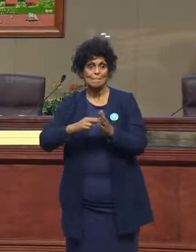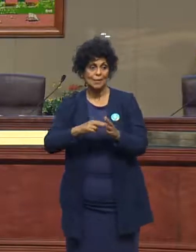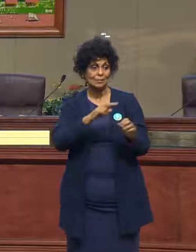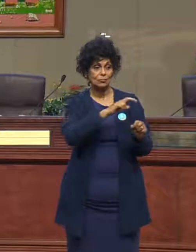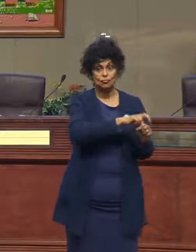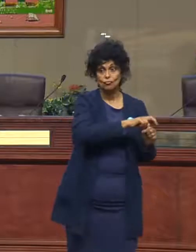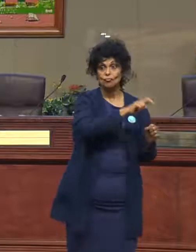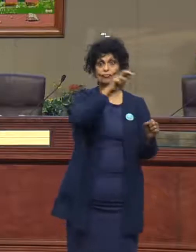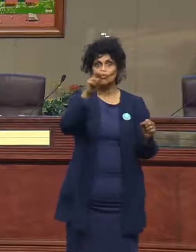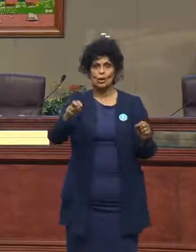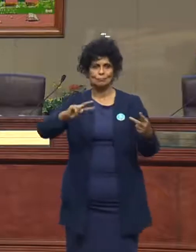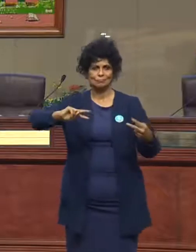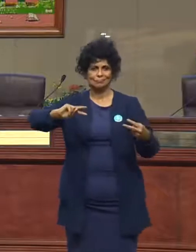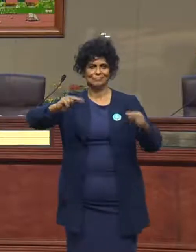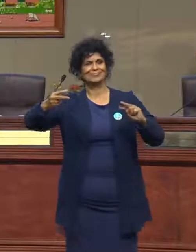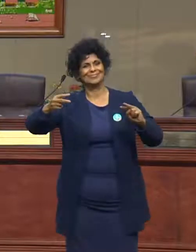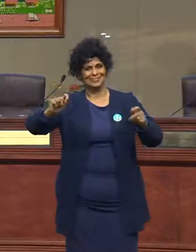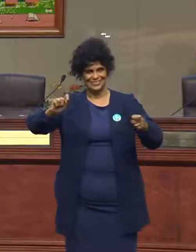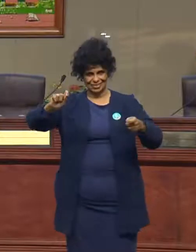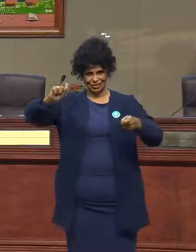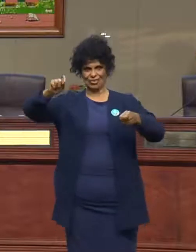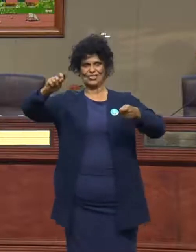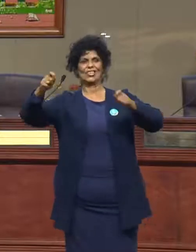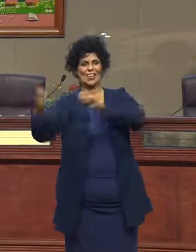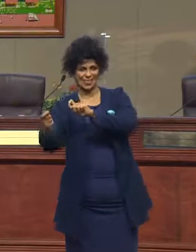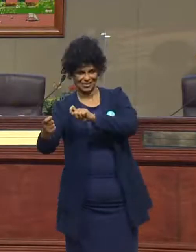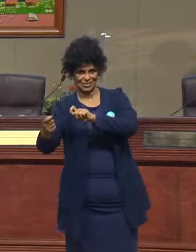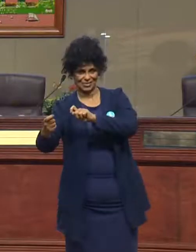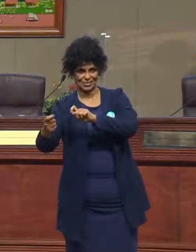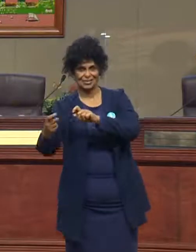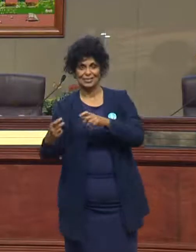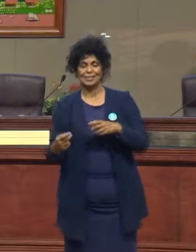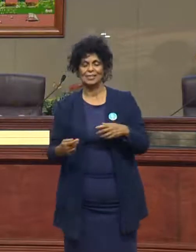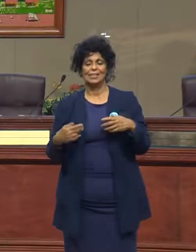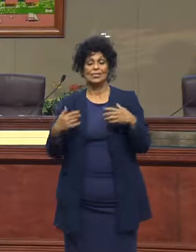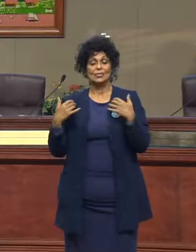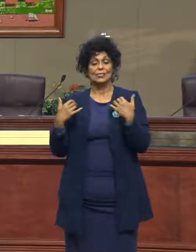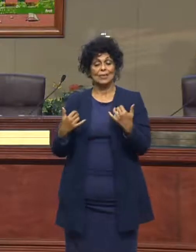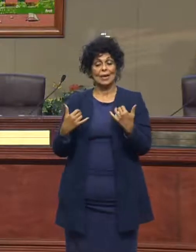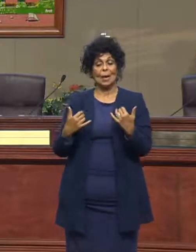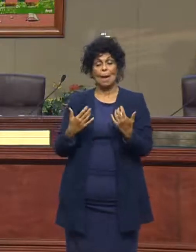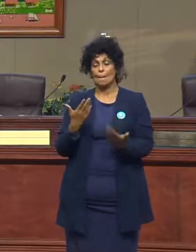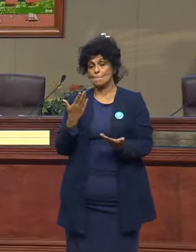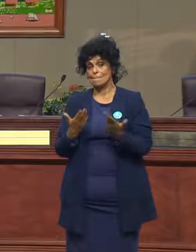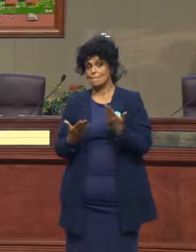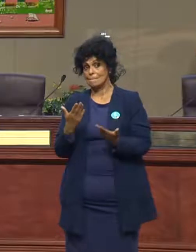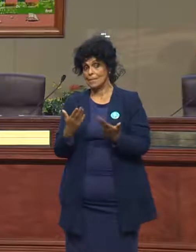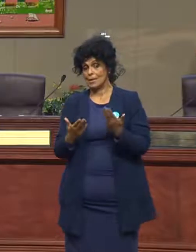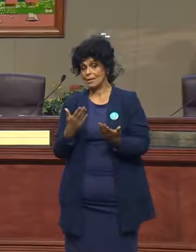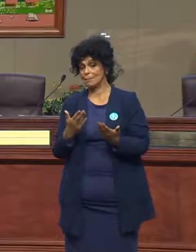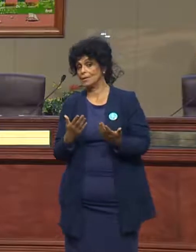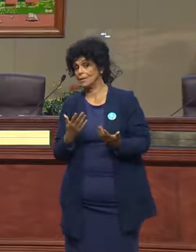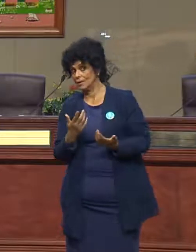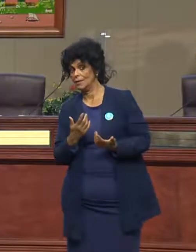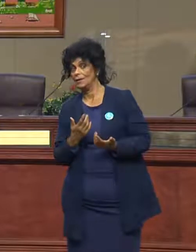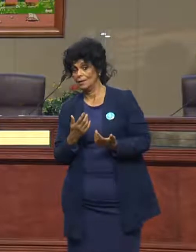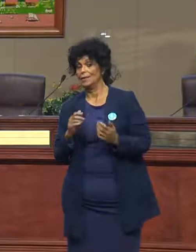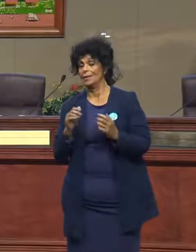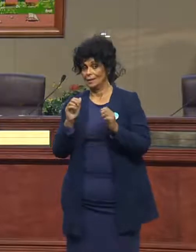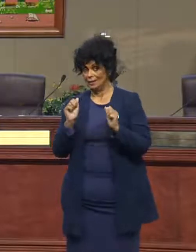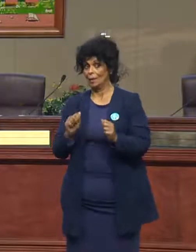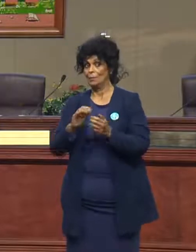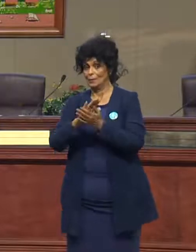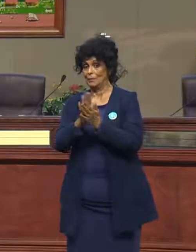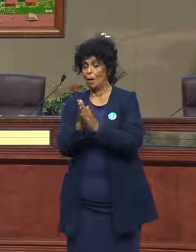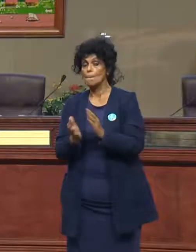resistant to vaccines. That has not happened yet that we know. And it could mutate in a way that is most aggressive with younger